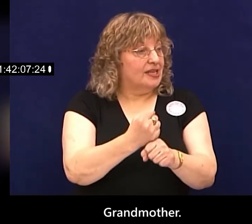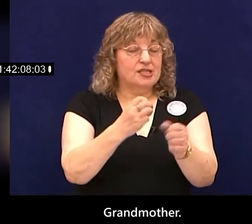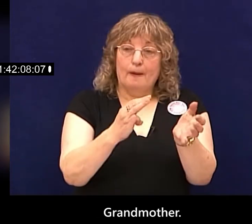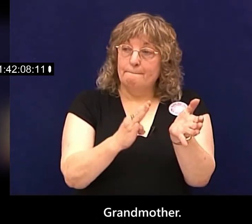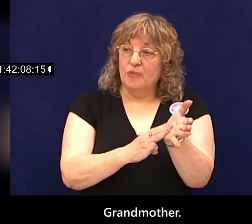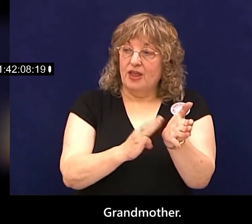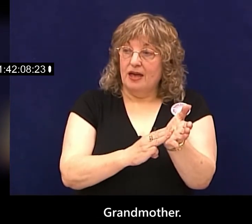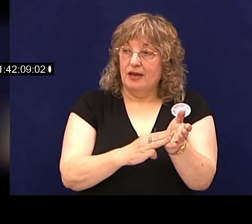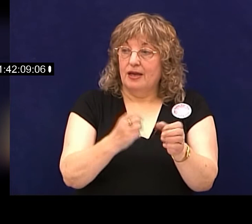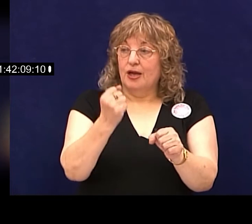grandmother,